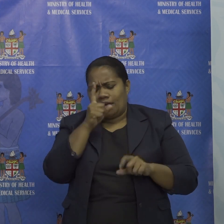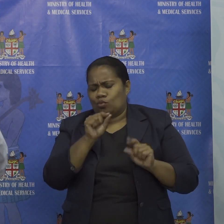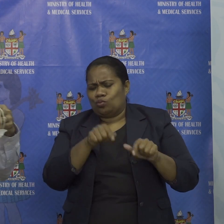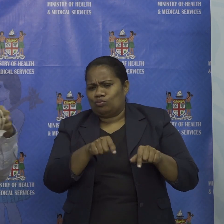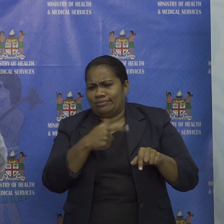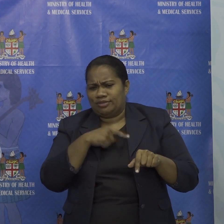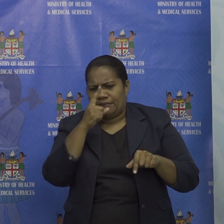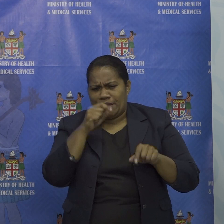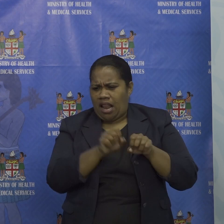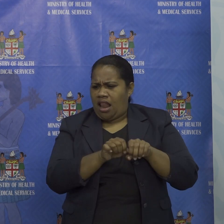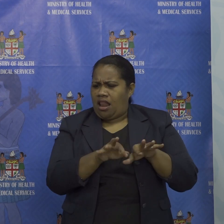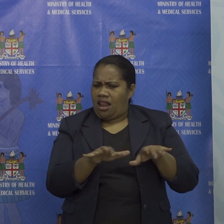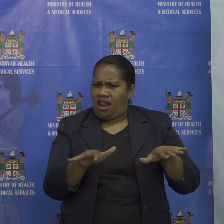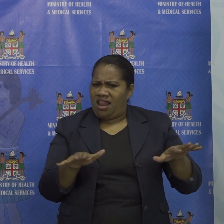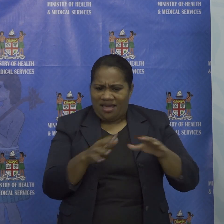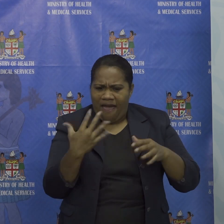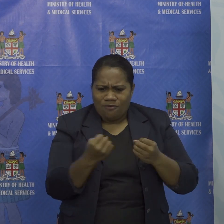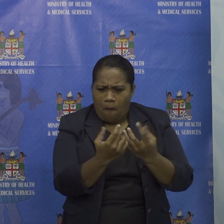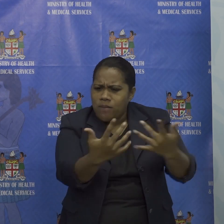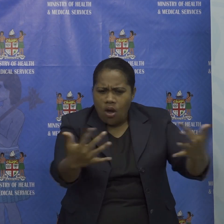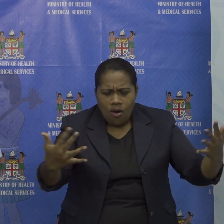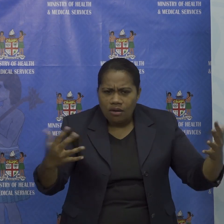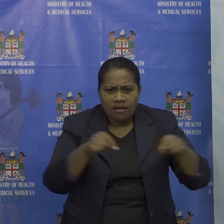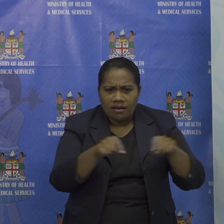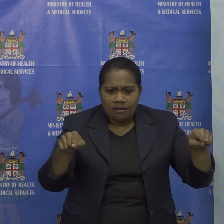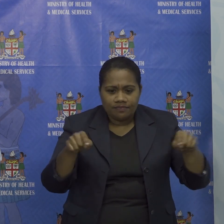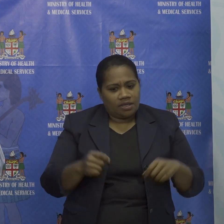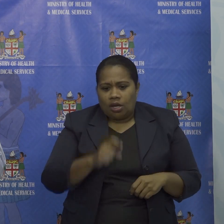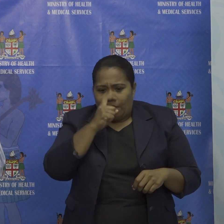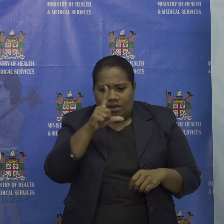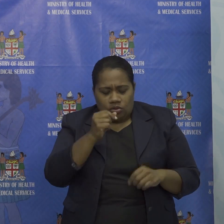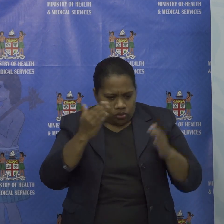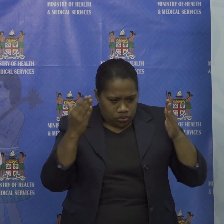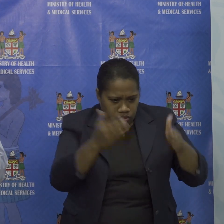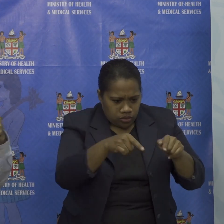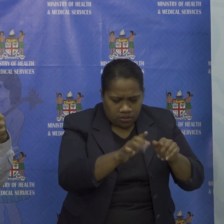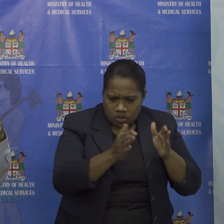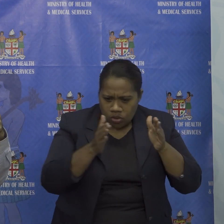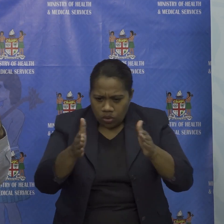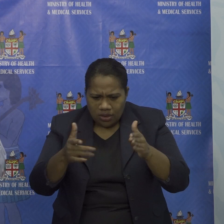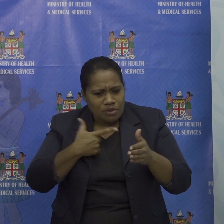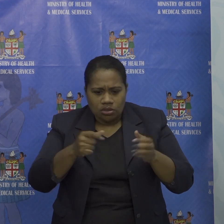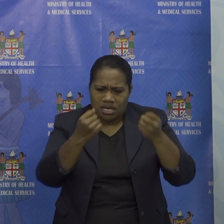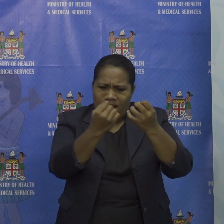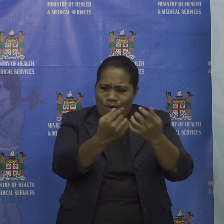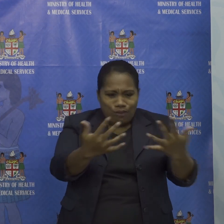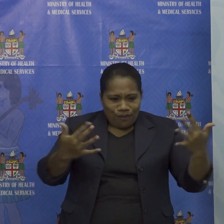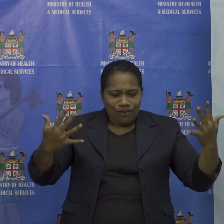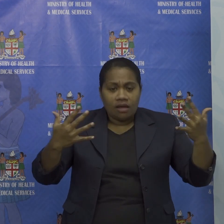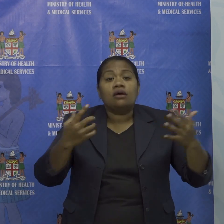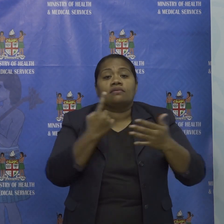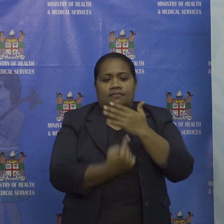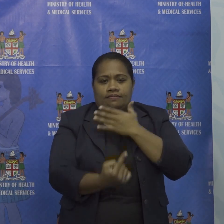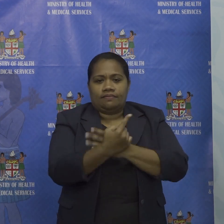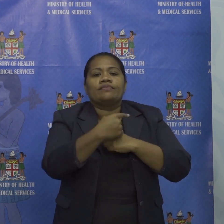the people are so spread wide. We can't do this just by going to one locality or two localities. It's too spread out. So then we moved